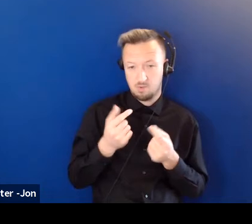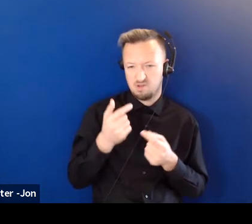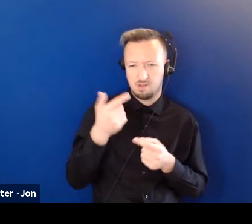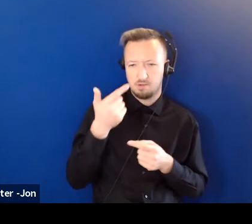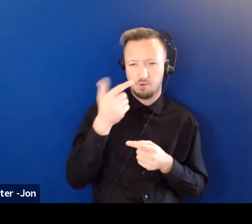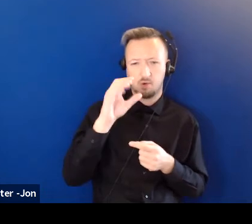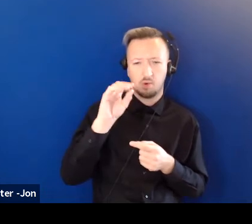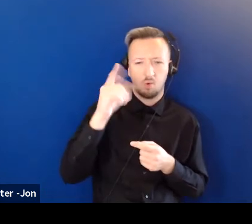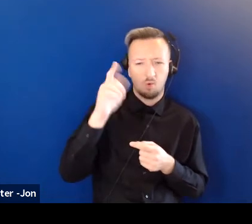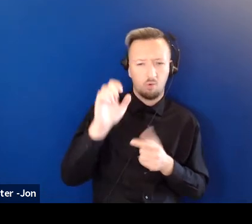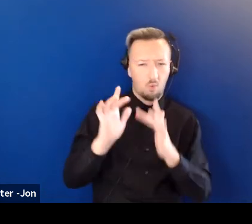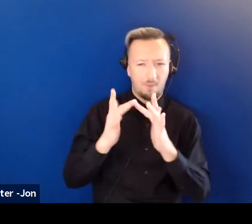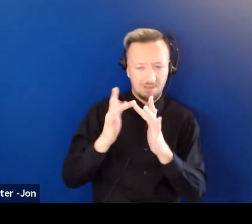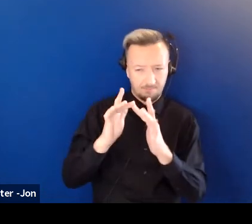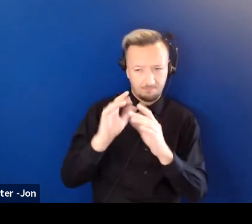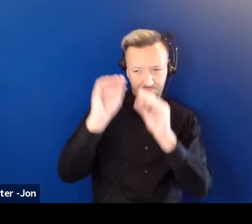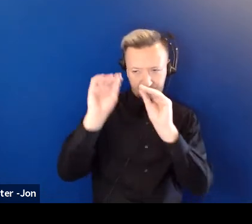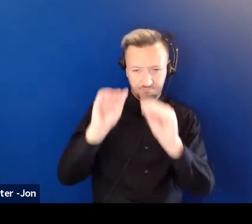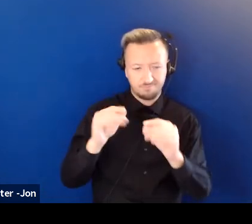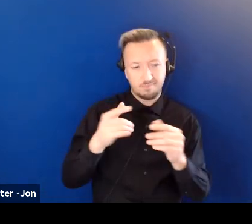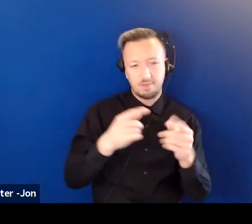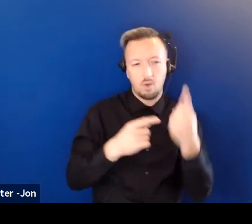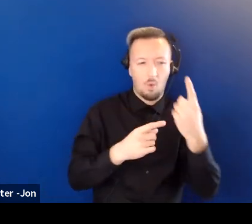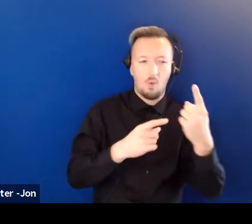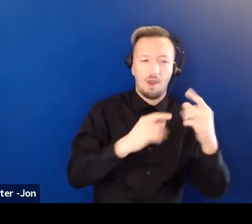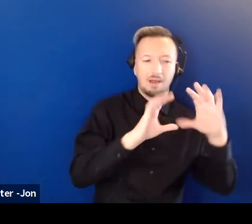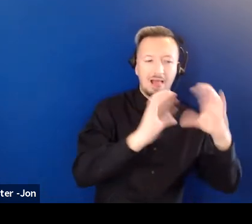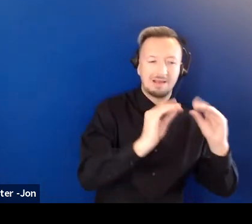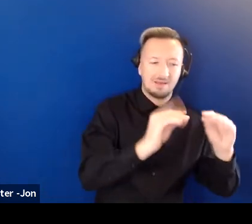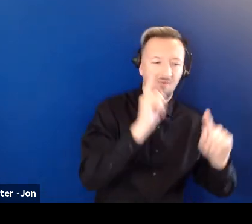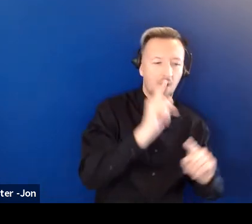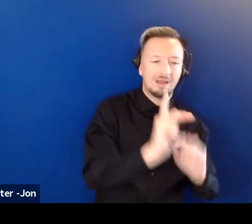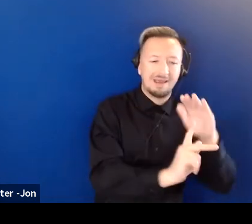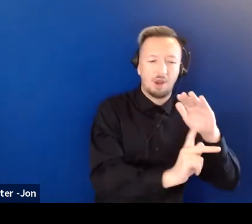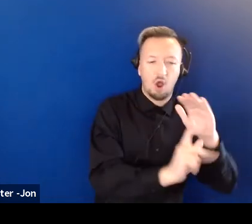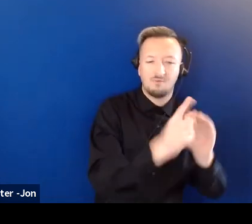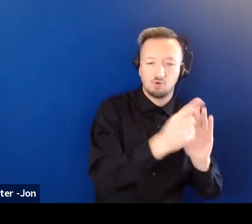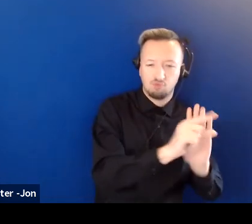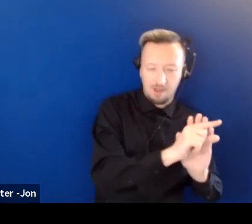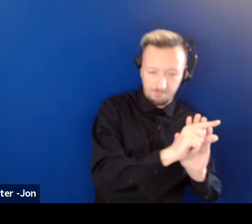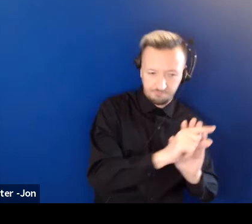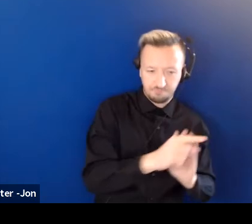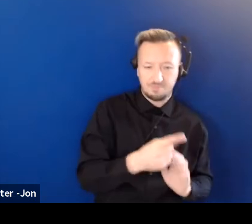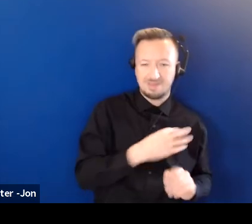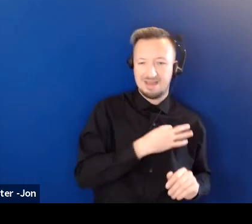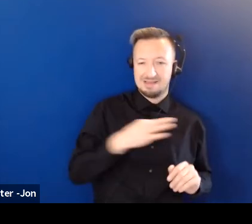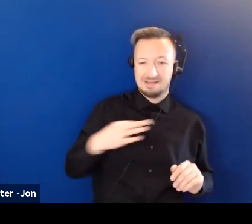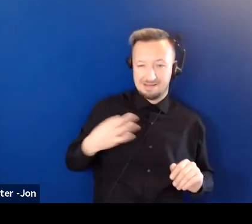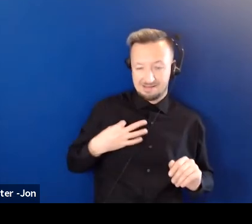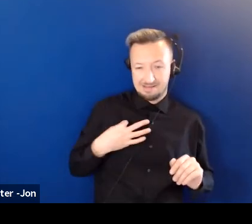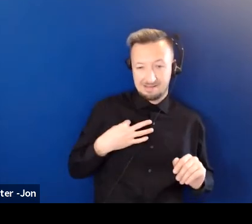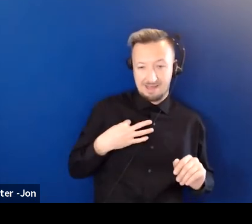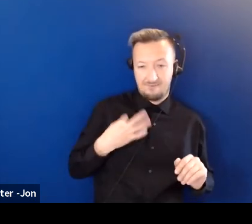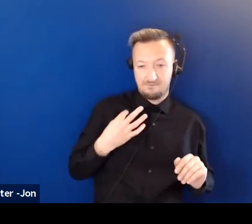that we utilized, and we had a lesson for kindergarten and first grade, and it was one of our staff members, and